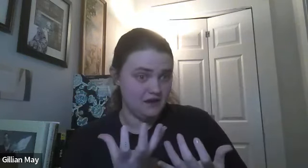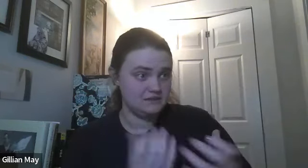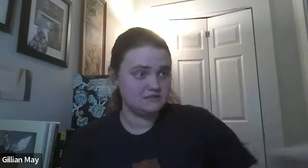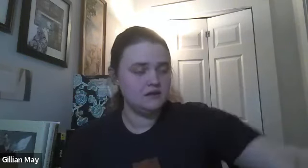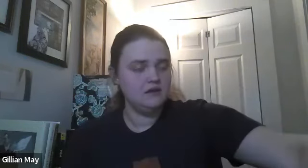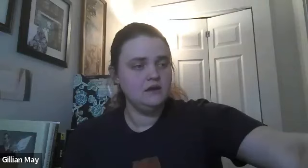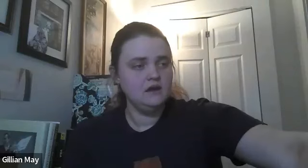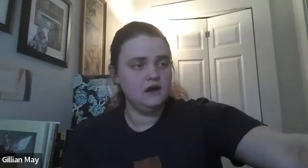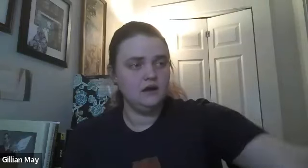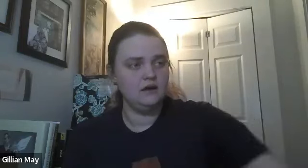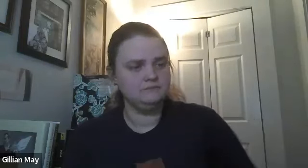class.